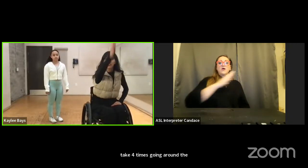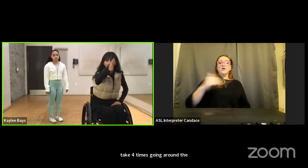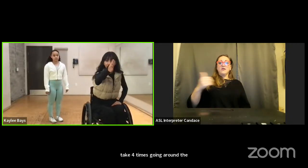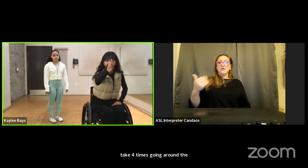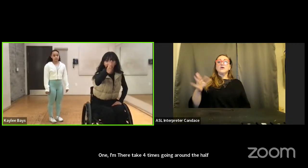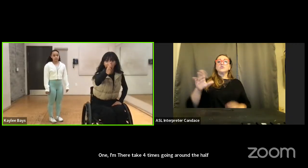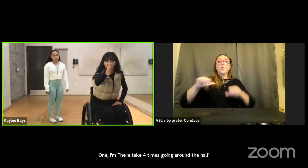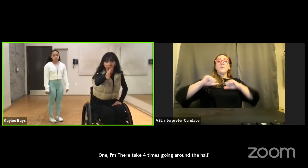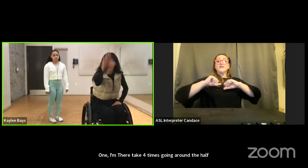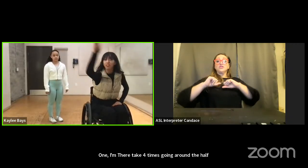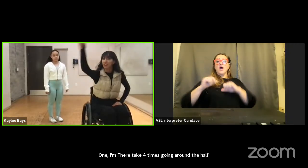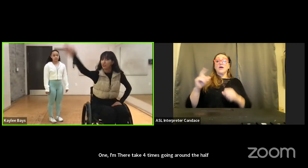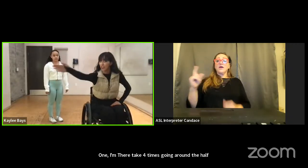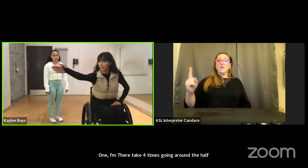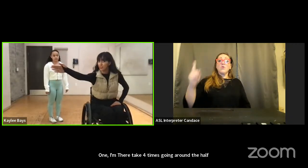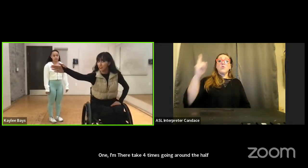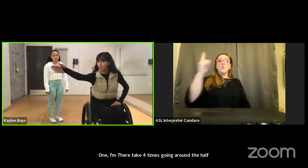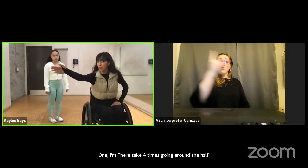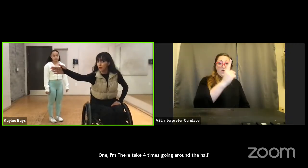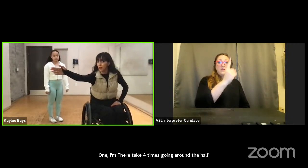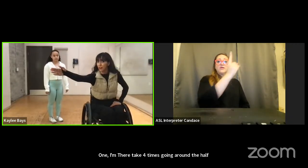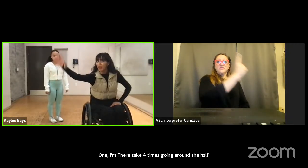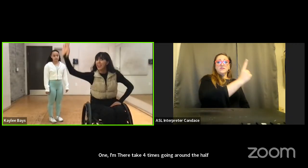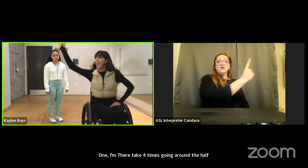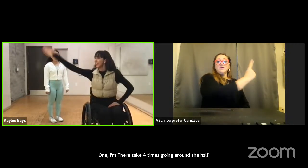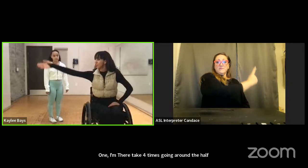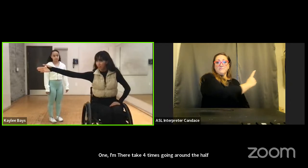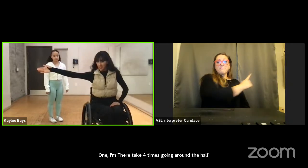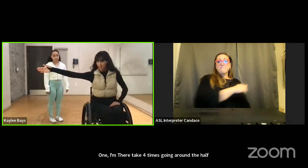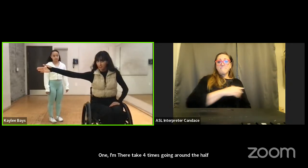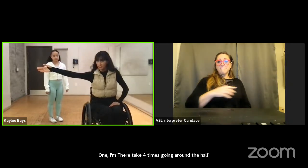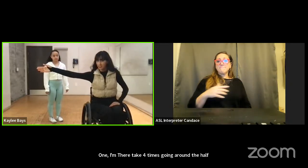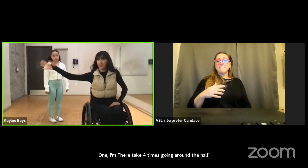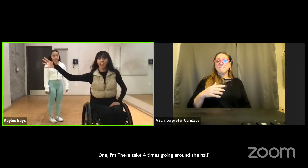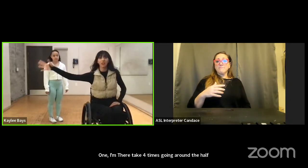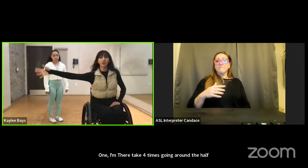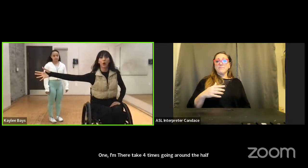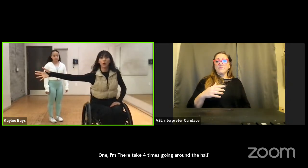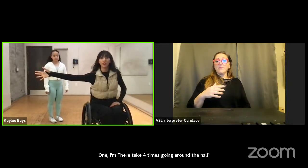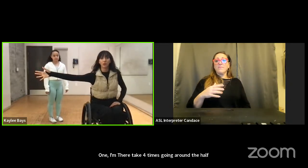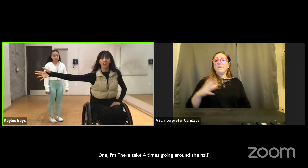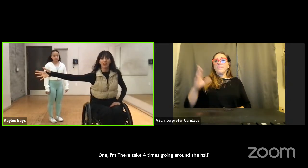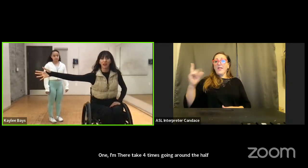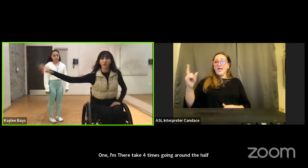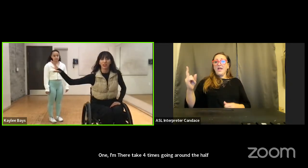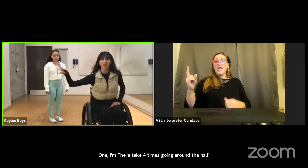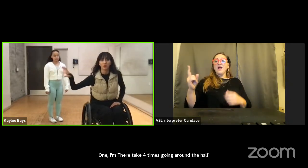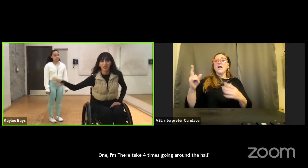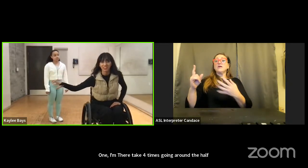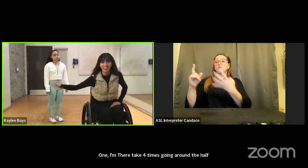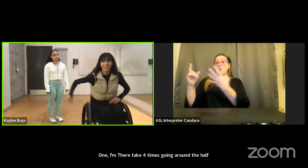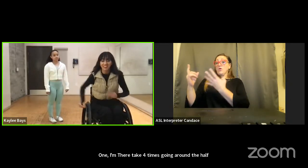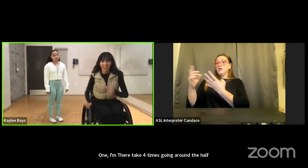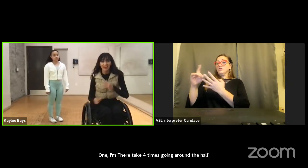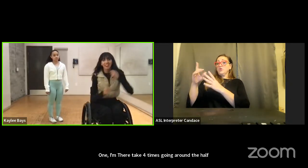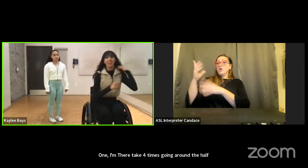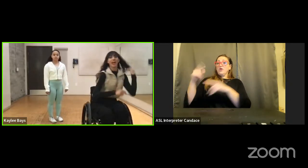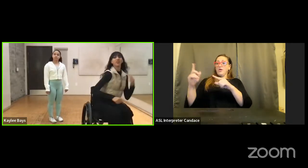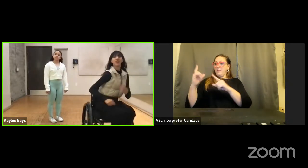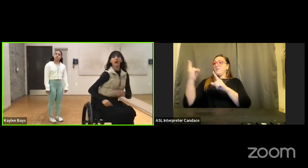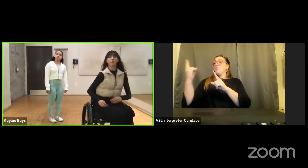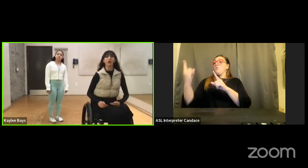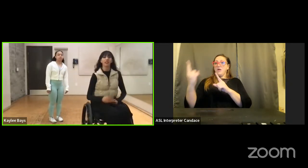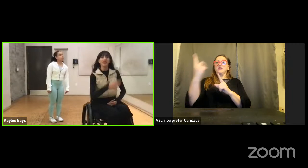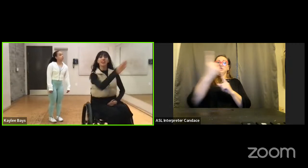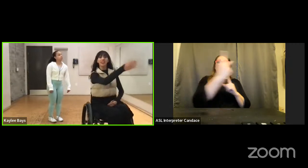corner, chugging to the front, chugging to the other corner, and chugging to the side. And you're holding right there so we can reset